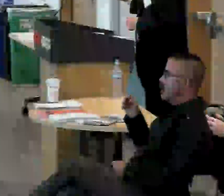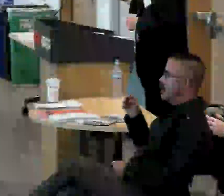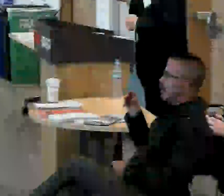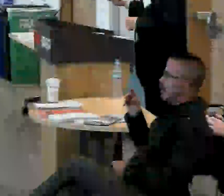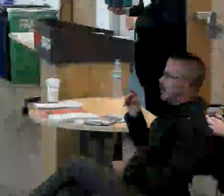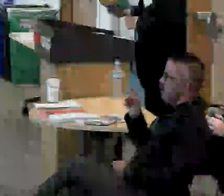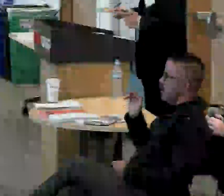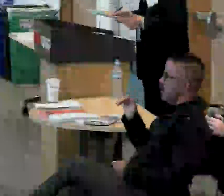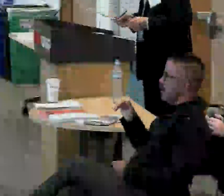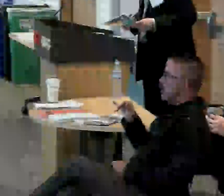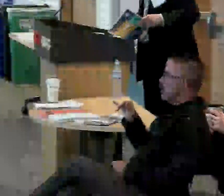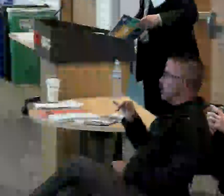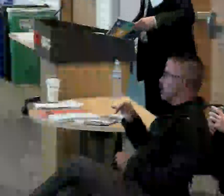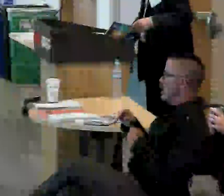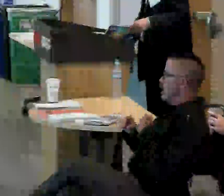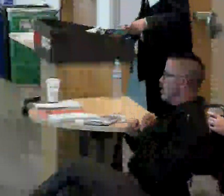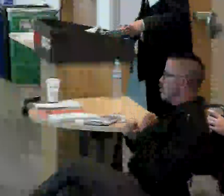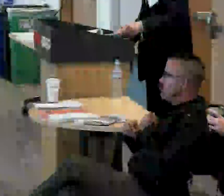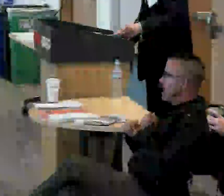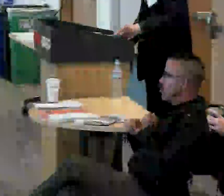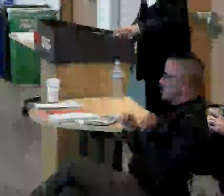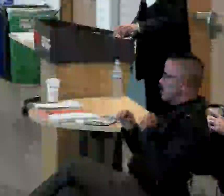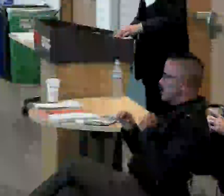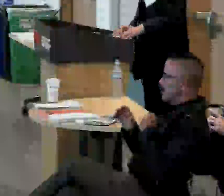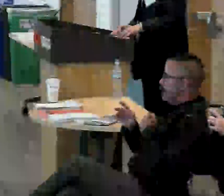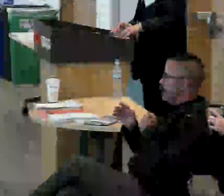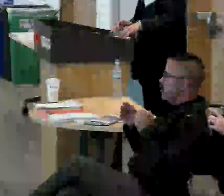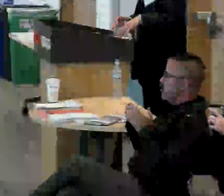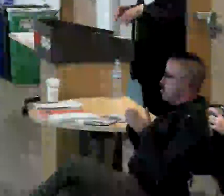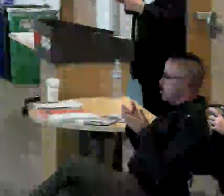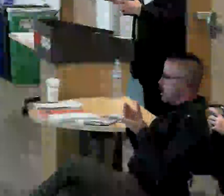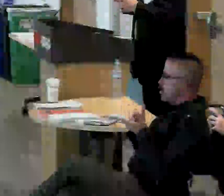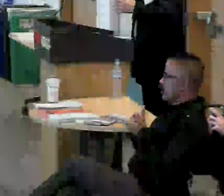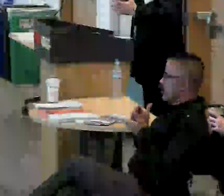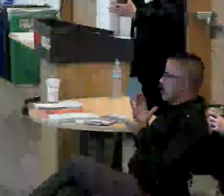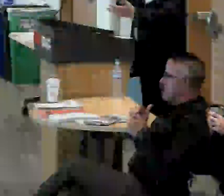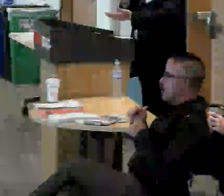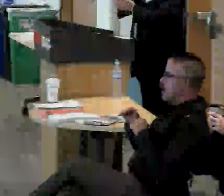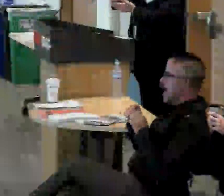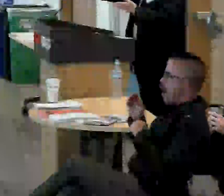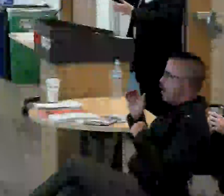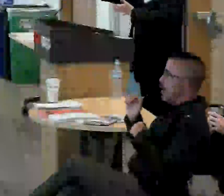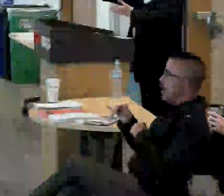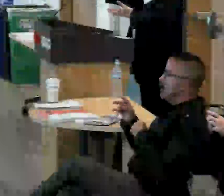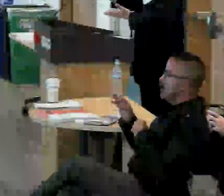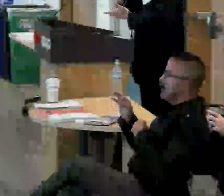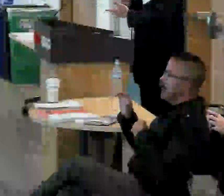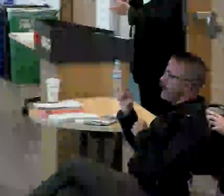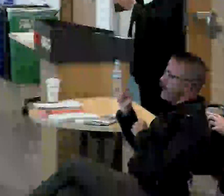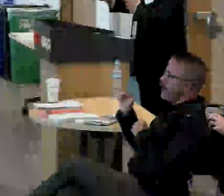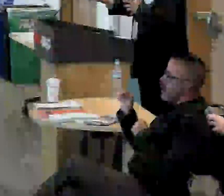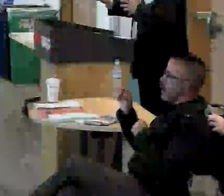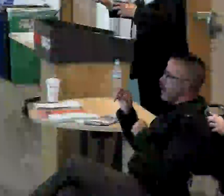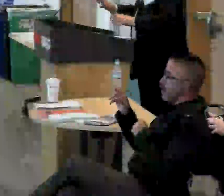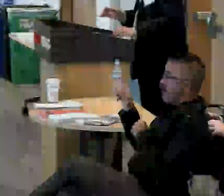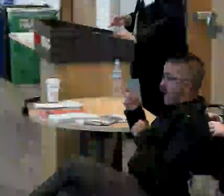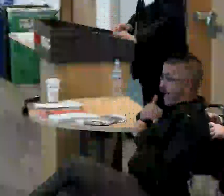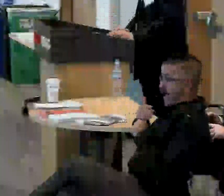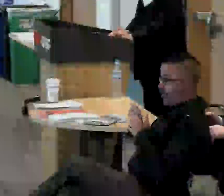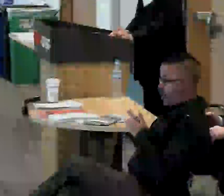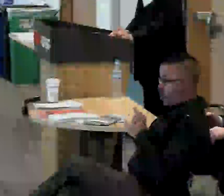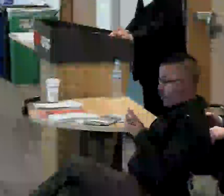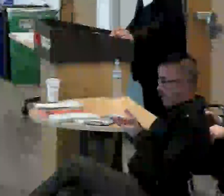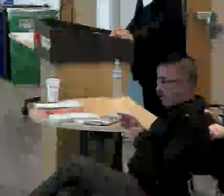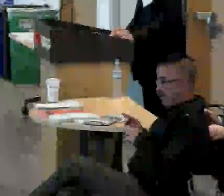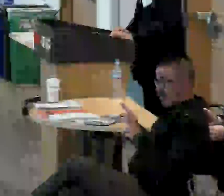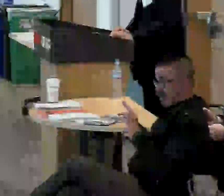flyer. I feel they're kind of in a holding pattern. They definitely want to like launch and then have all the new materials that got all their stuff for that. But we'll help